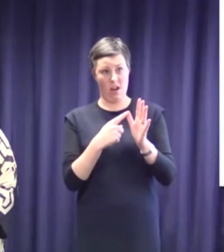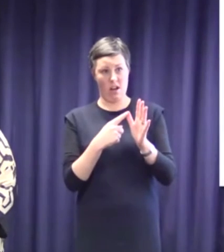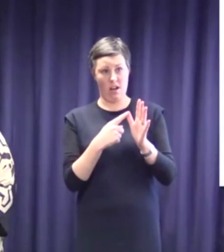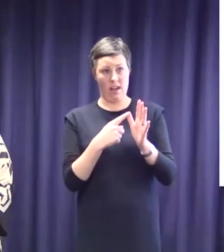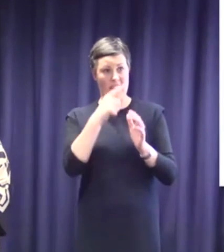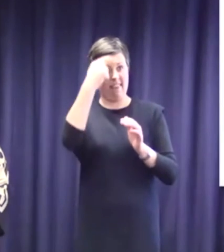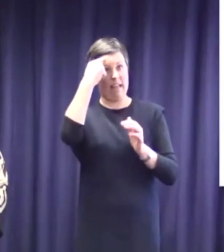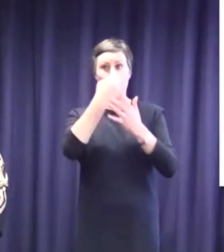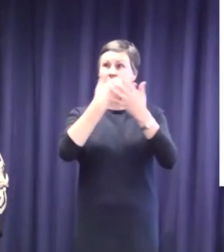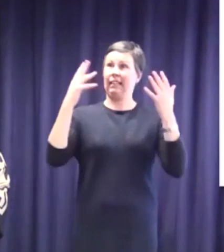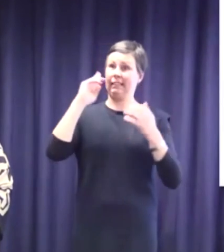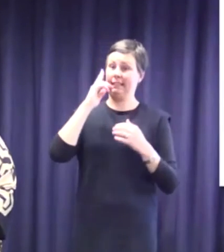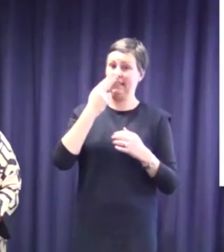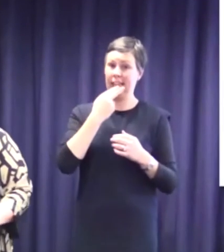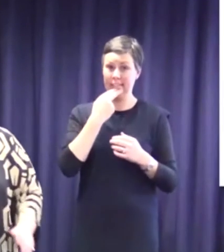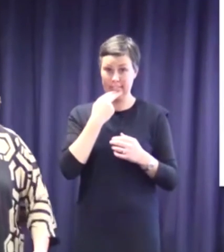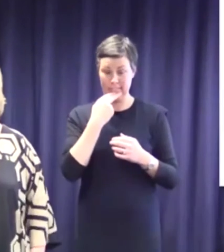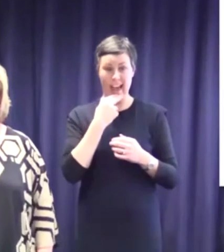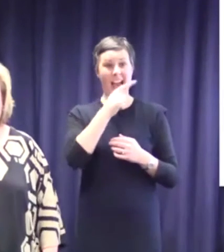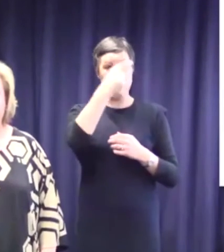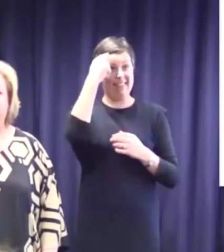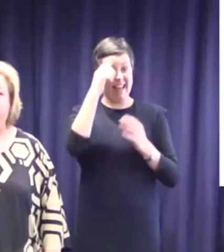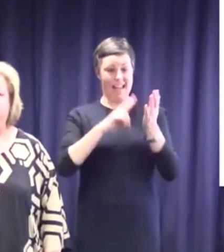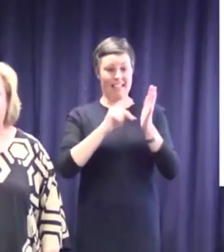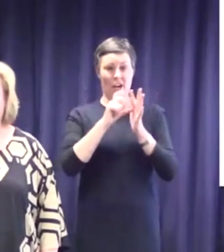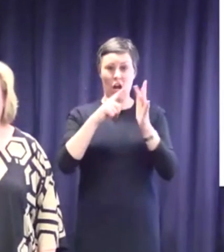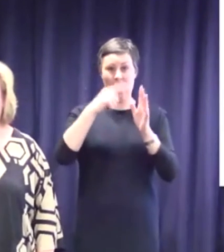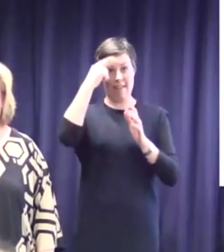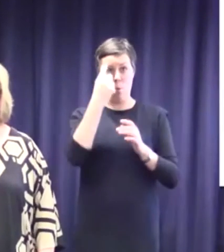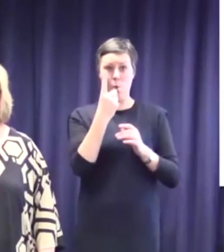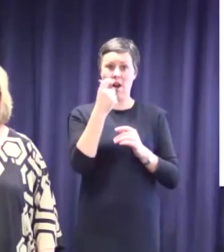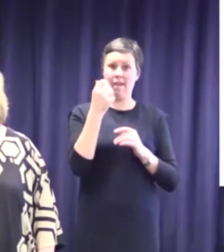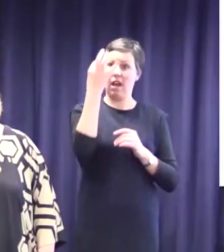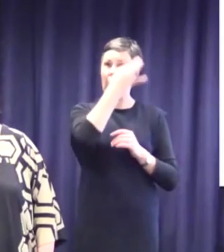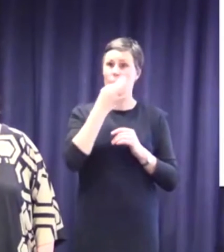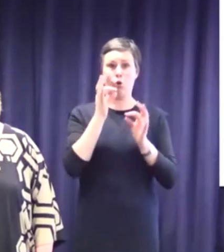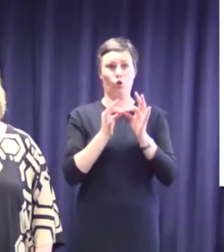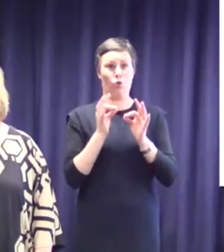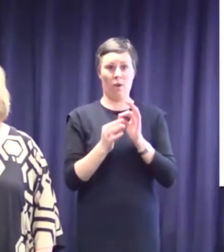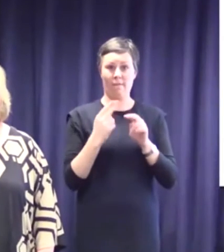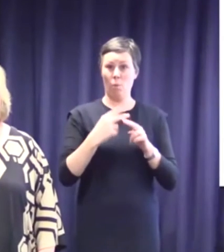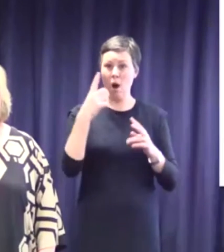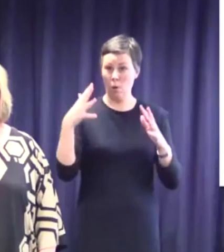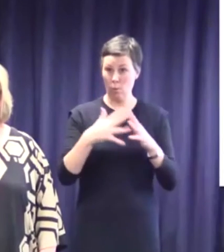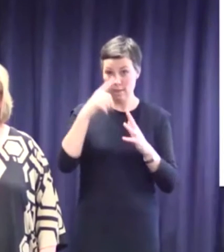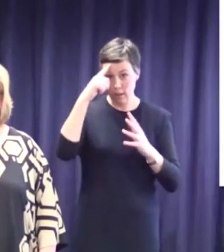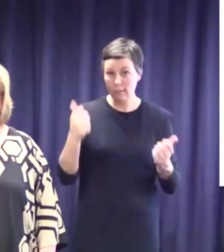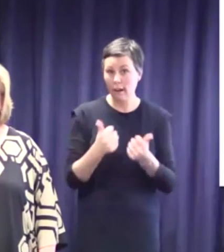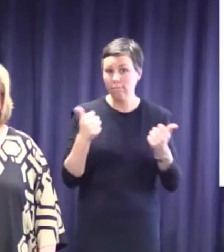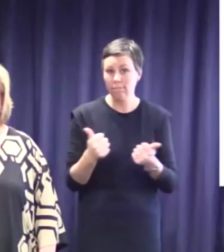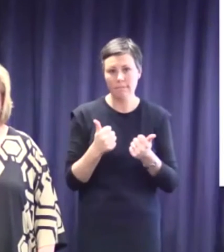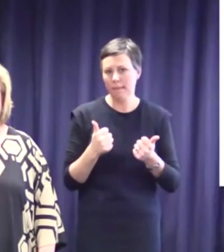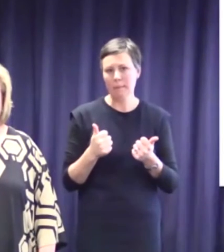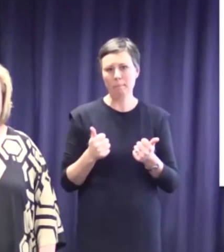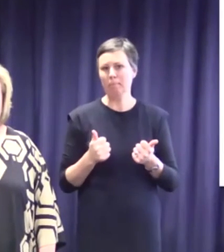are looking to and thinking that 1.5 hours of interpreting support per week would go anywhere near what people require and what